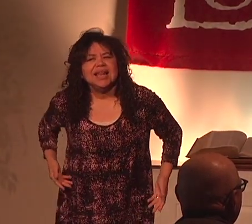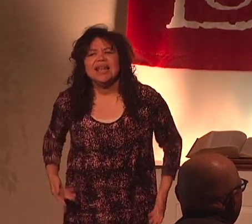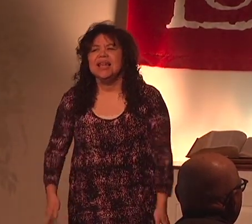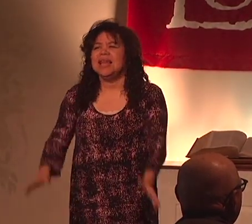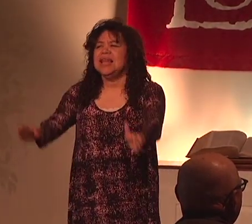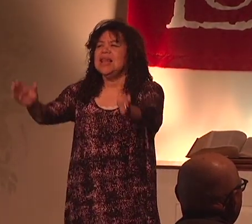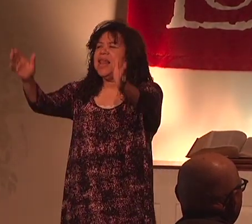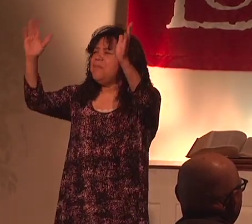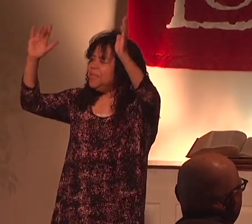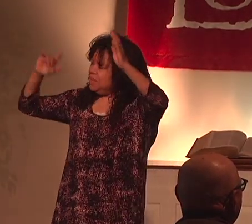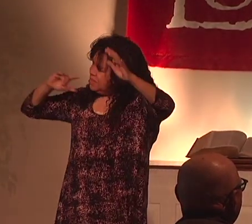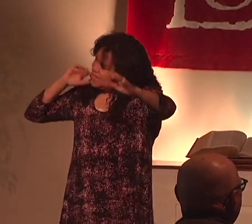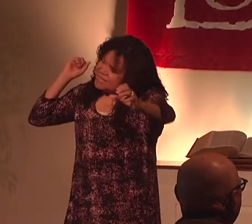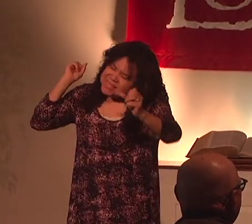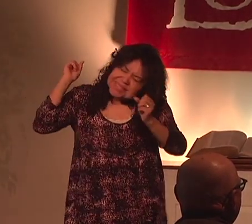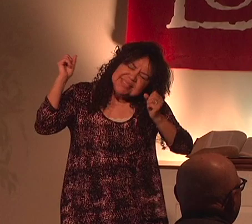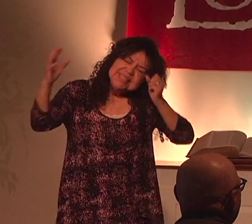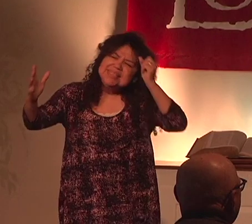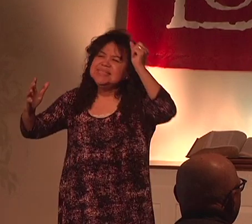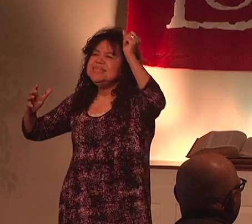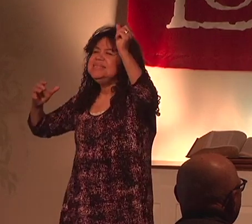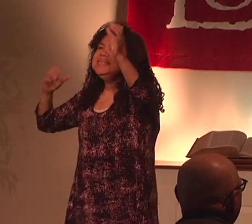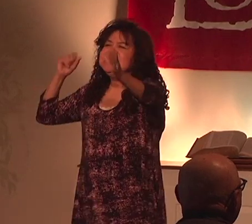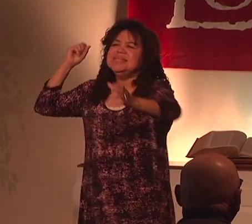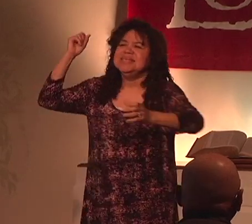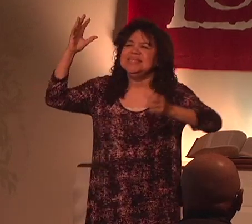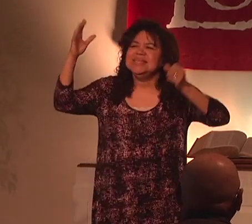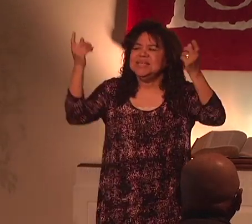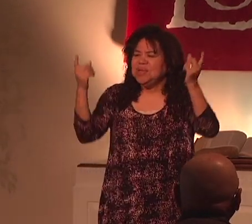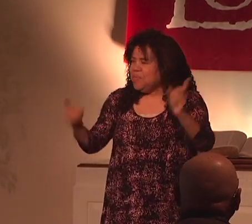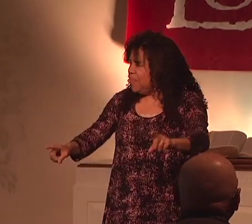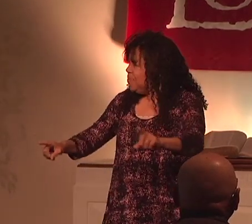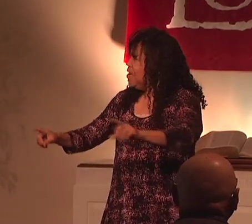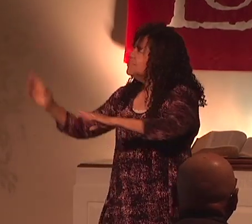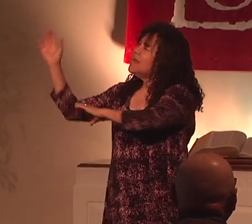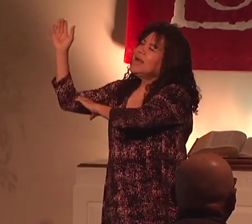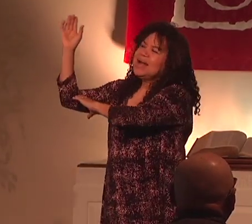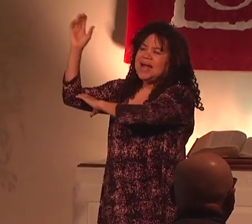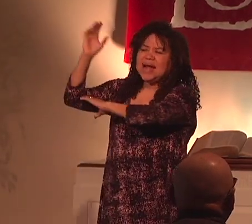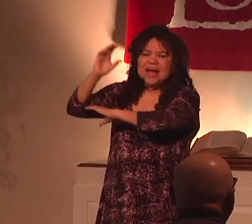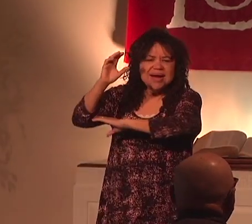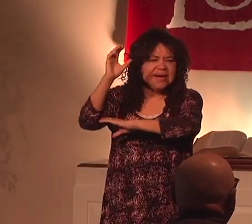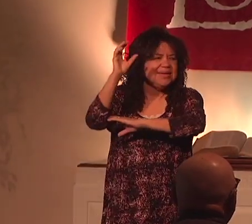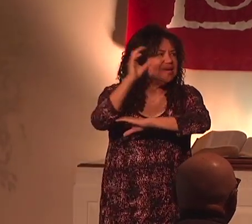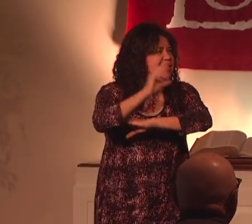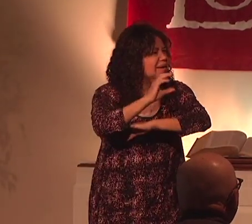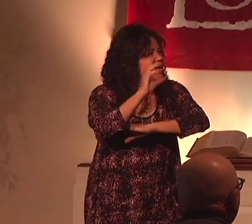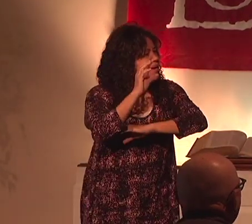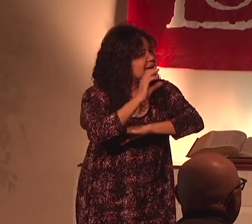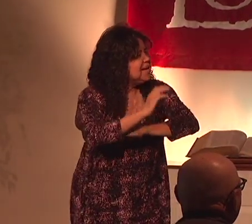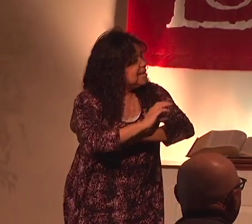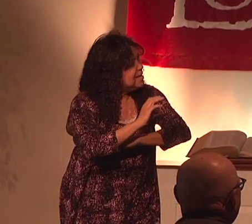Let me be singing when the evening comes.